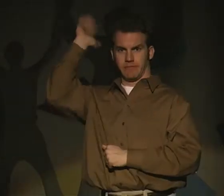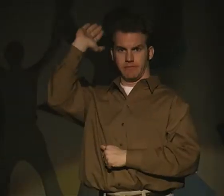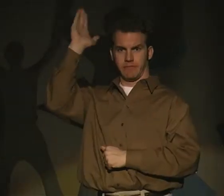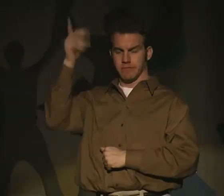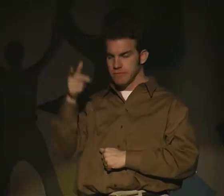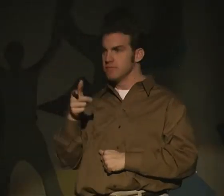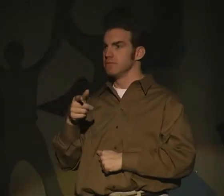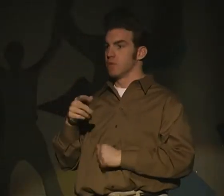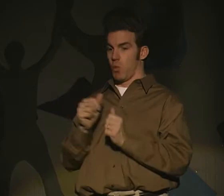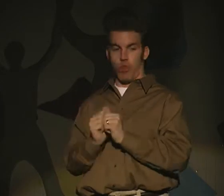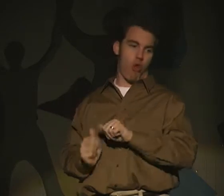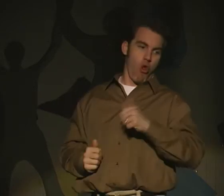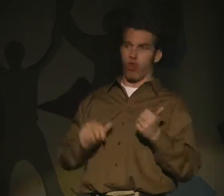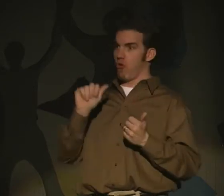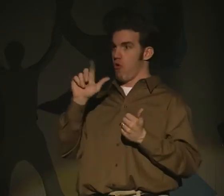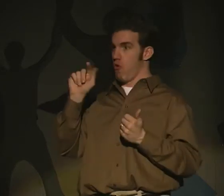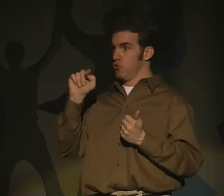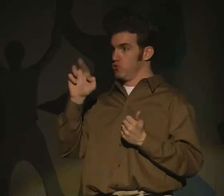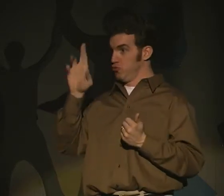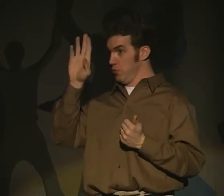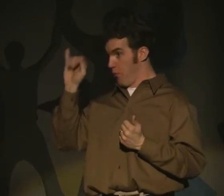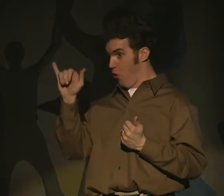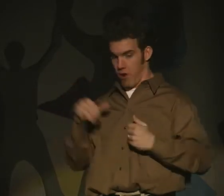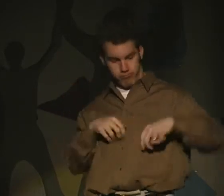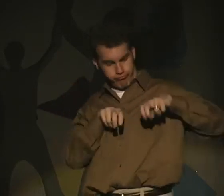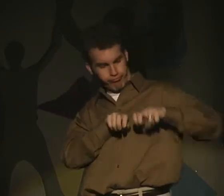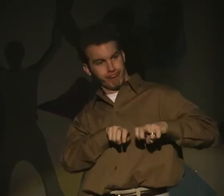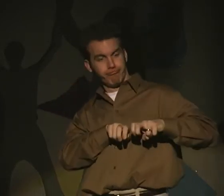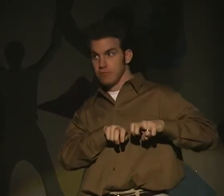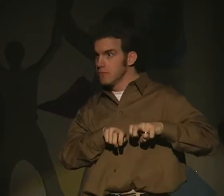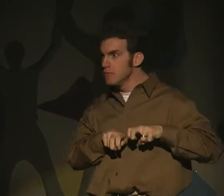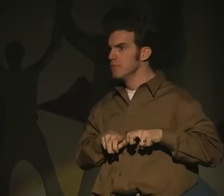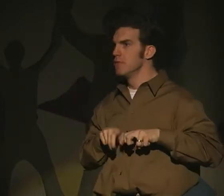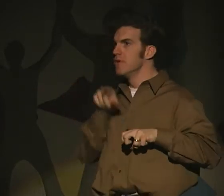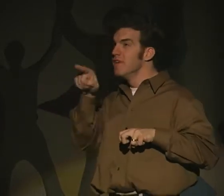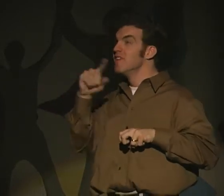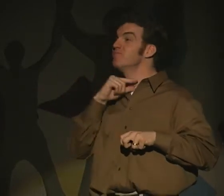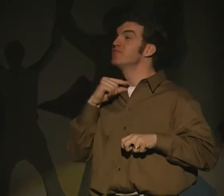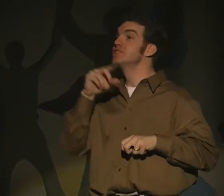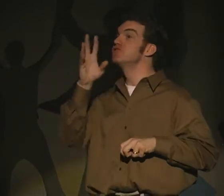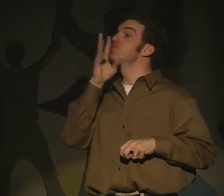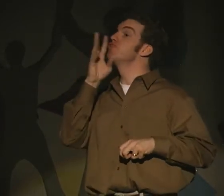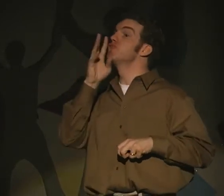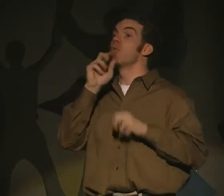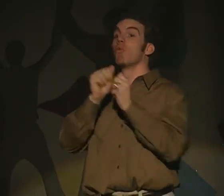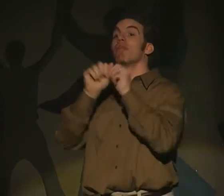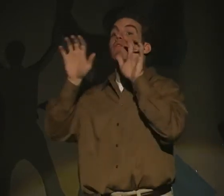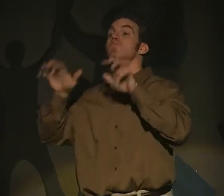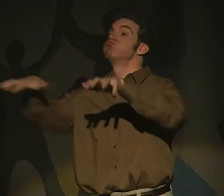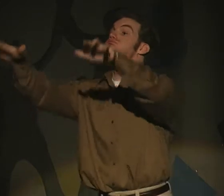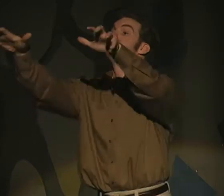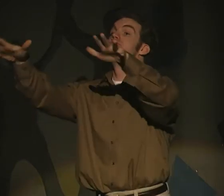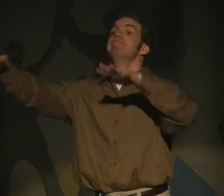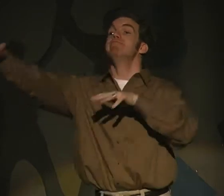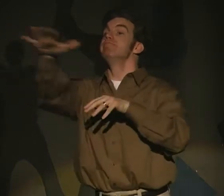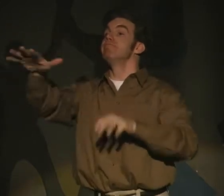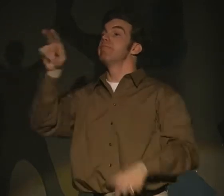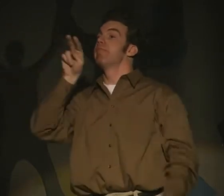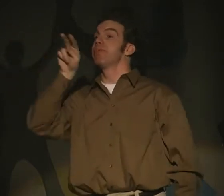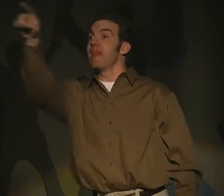I sat behind the priest with another altar boy because the